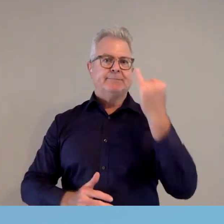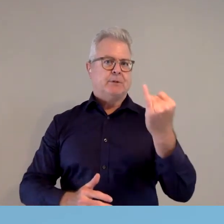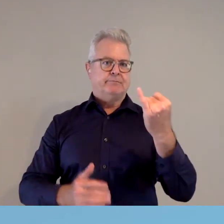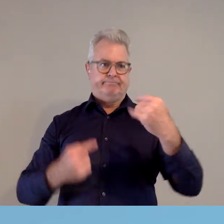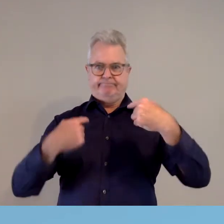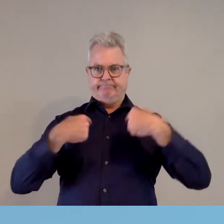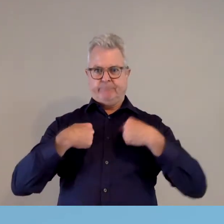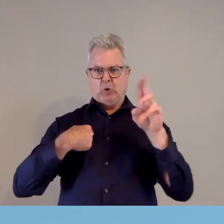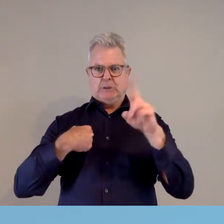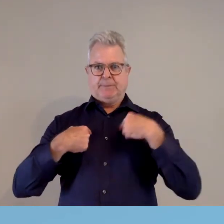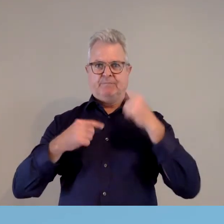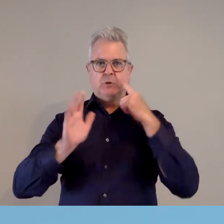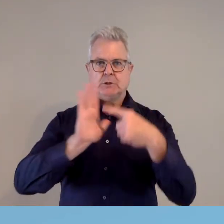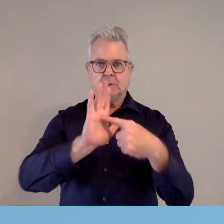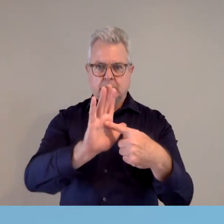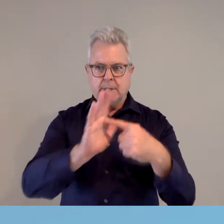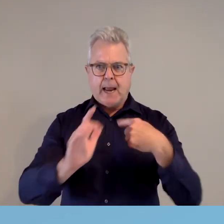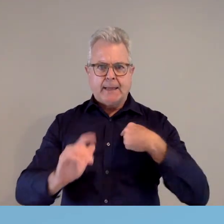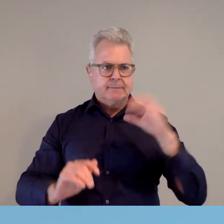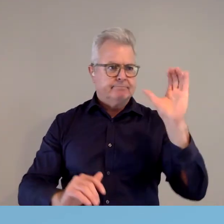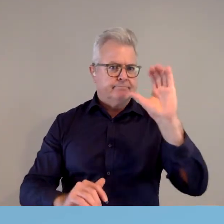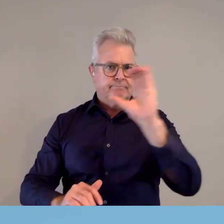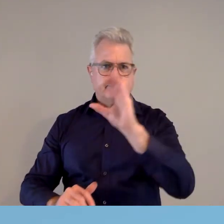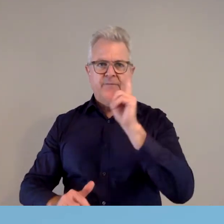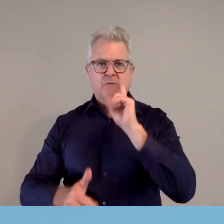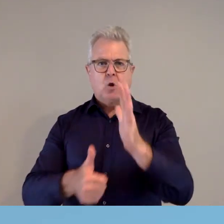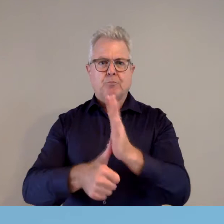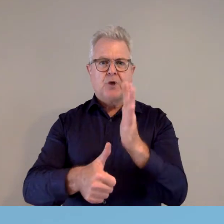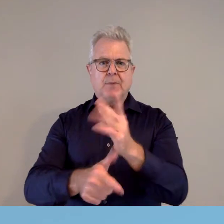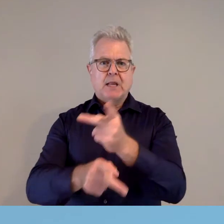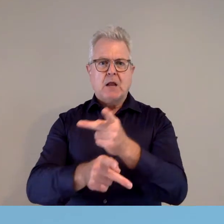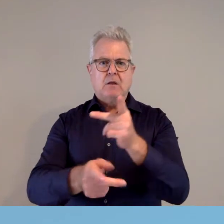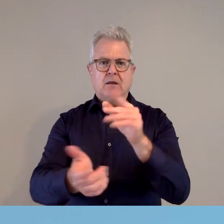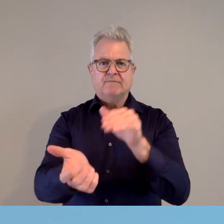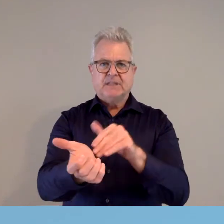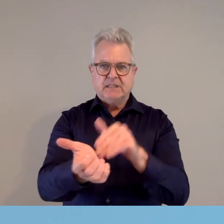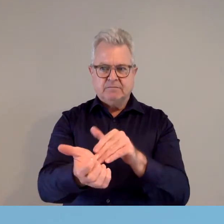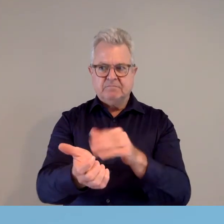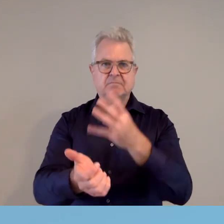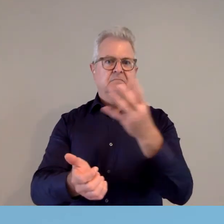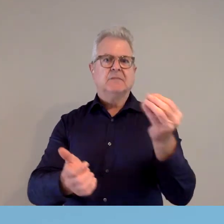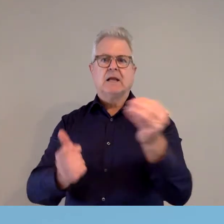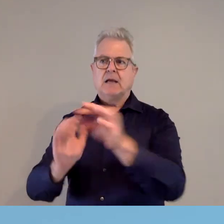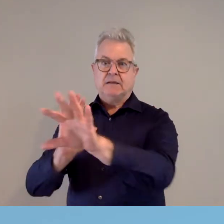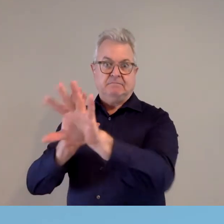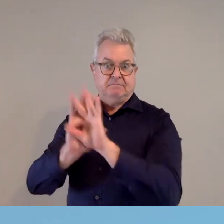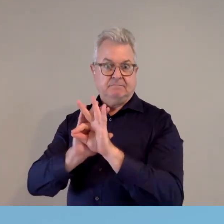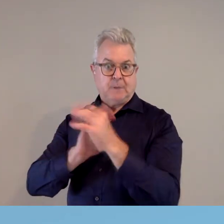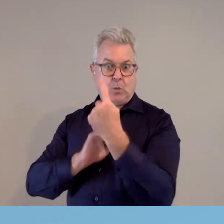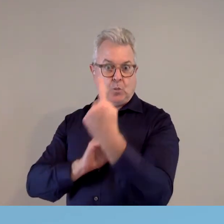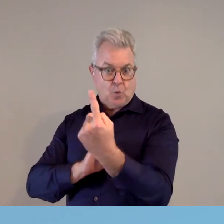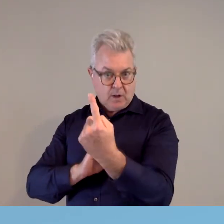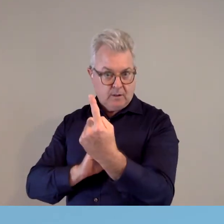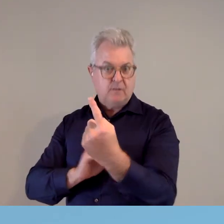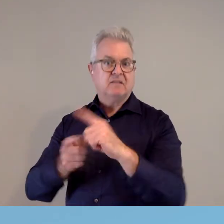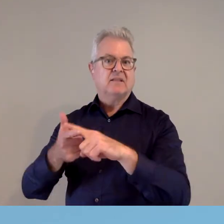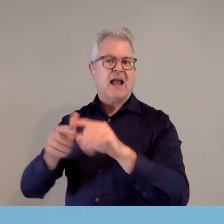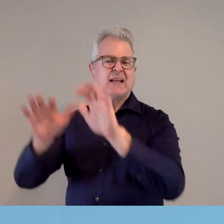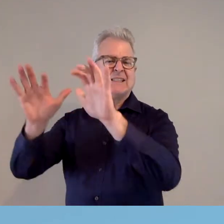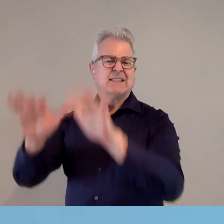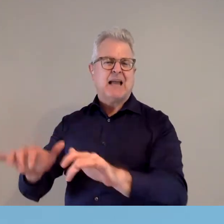Suppose I am looking for a new primary care physician, and I find one.